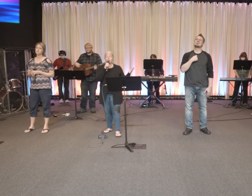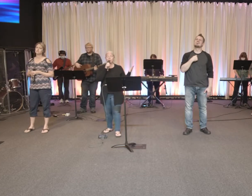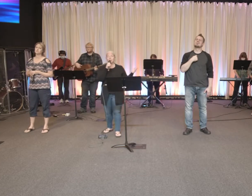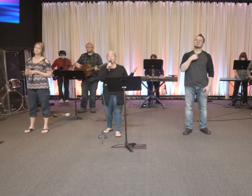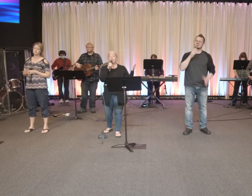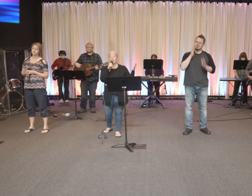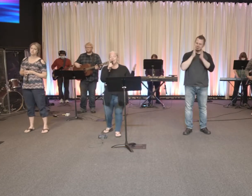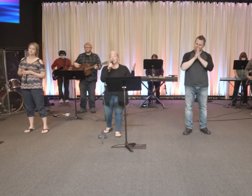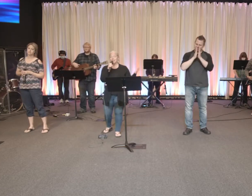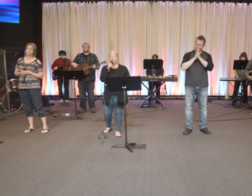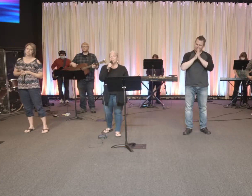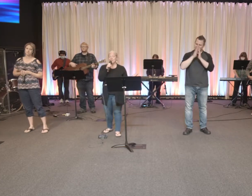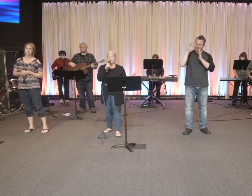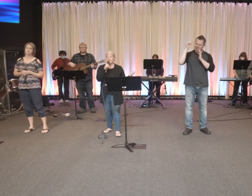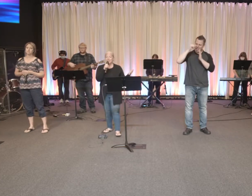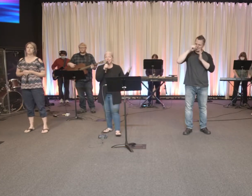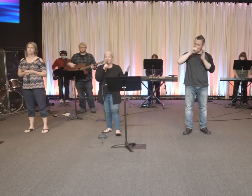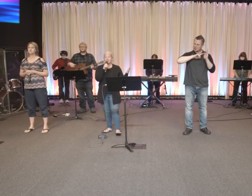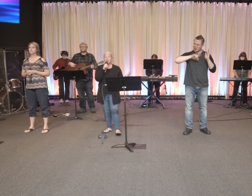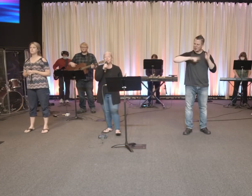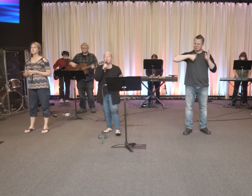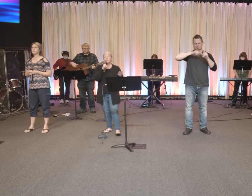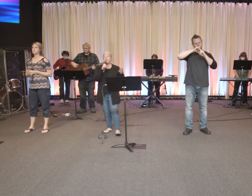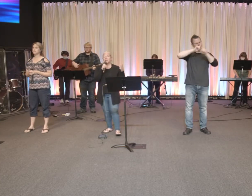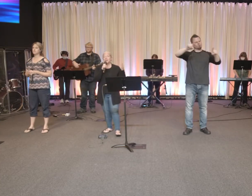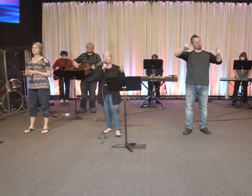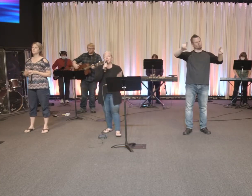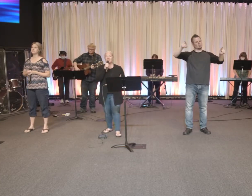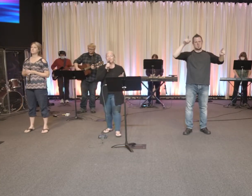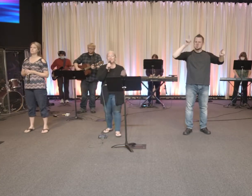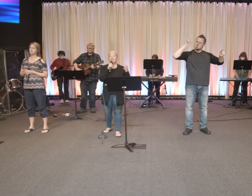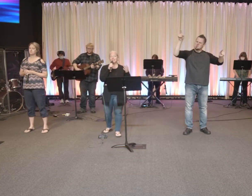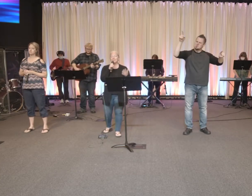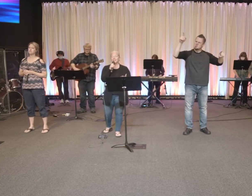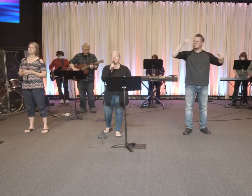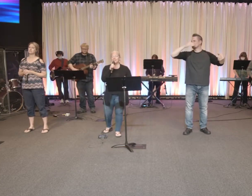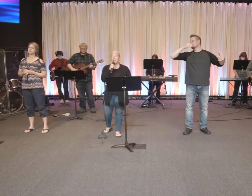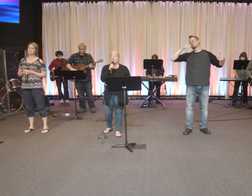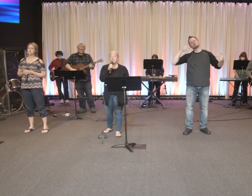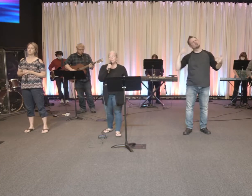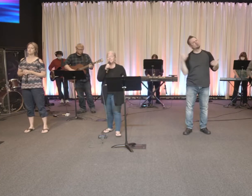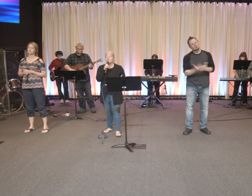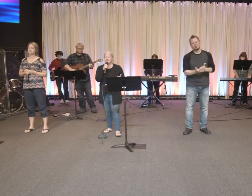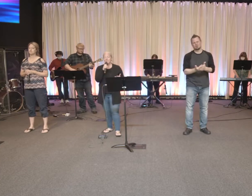Lord, we proclaim that goodness. You are good.